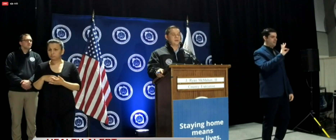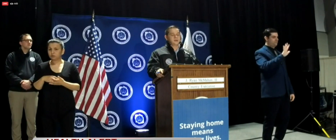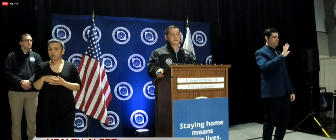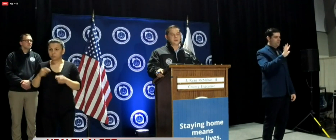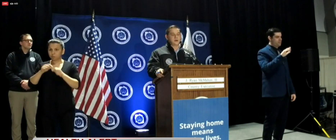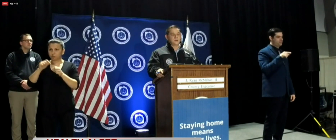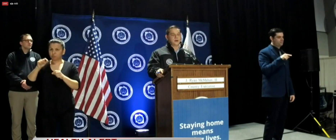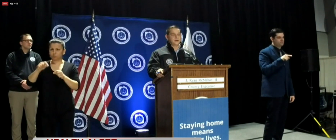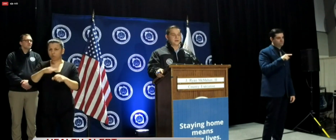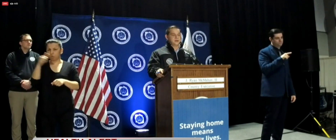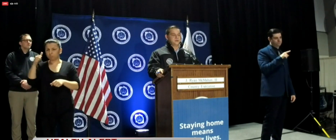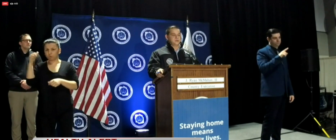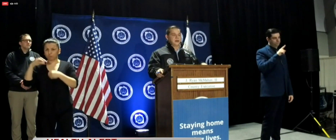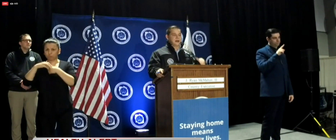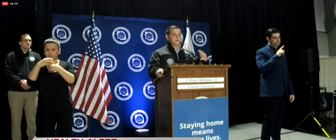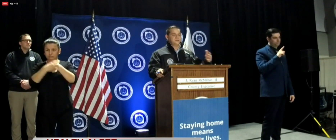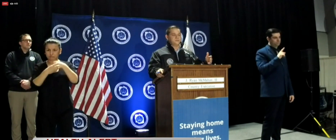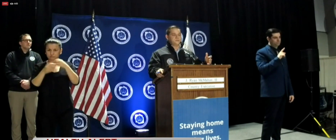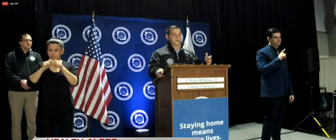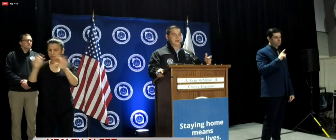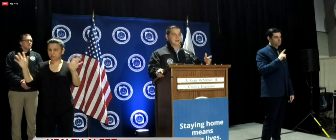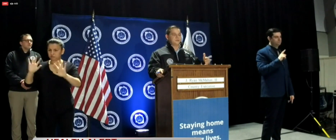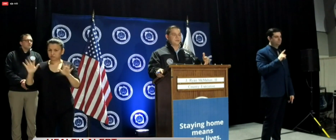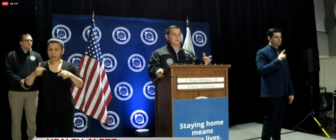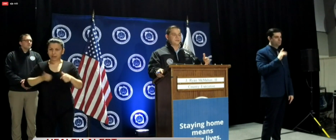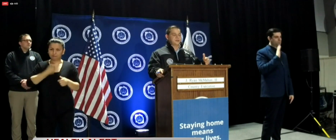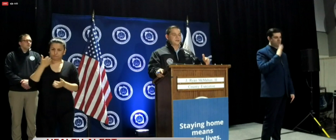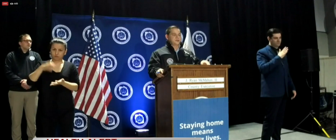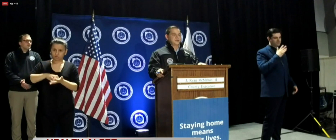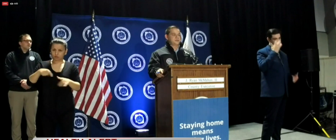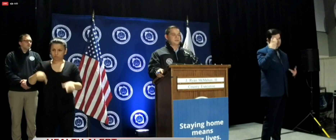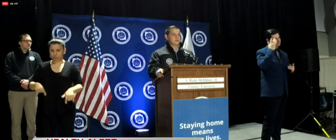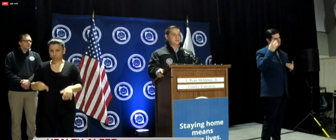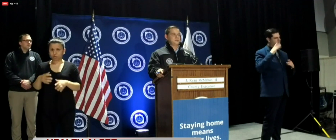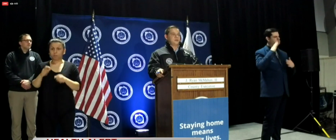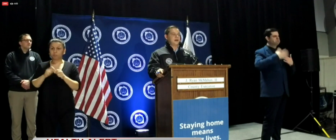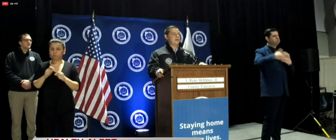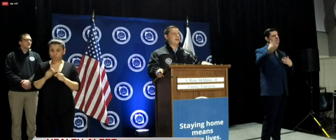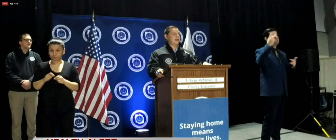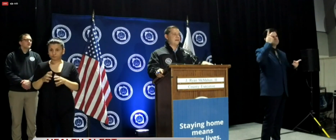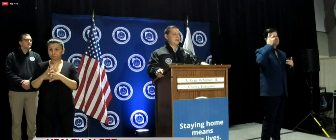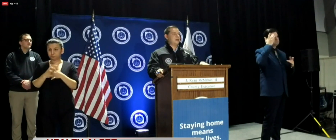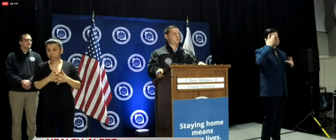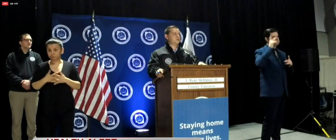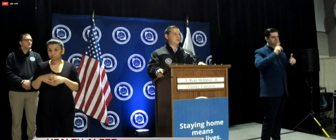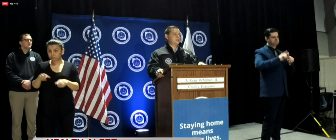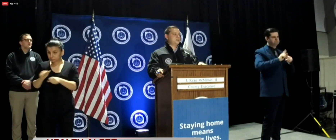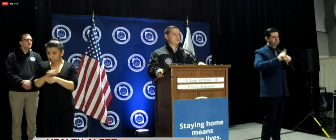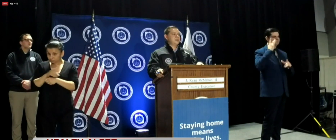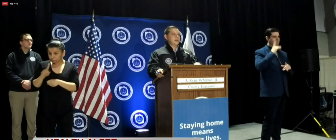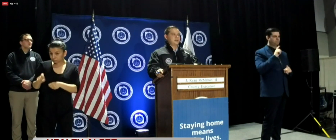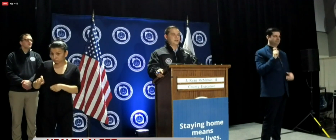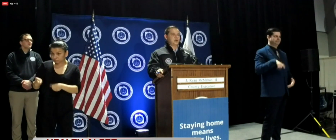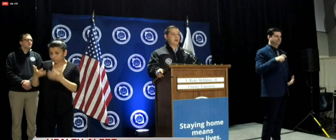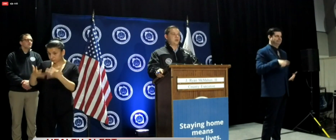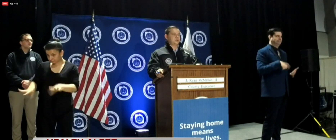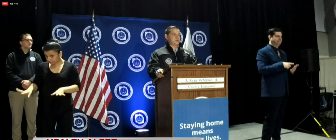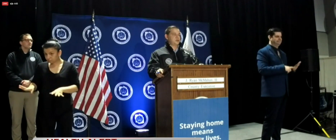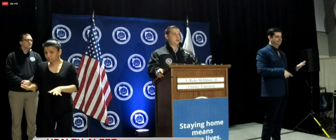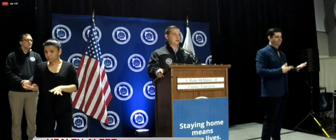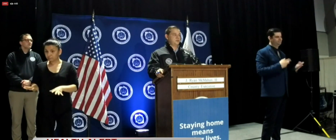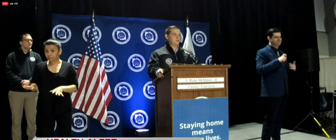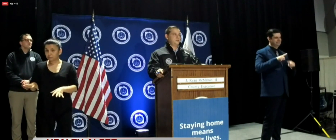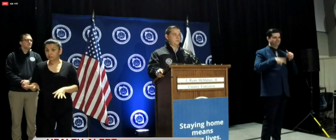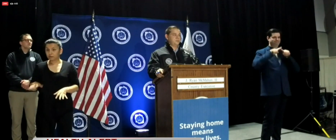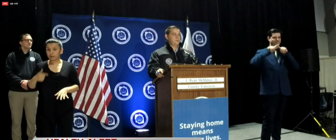people. So there's a lot of, after this, there's going to be a lot of economic opportunities, and I think our country